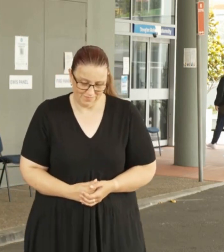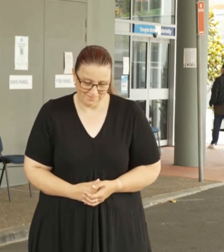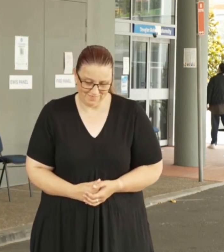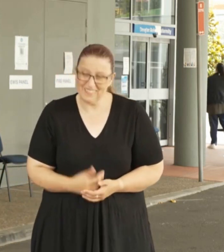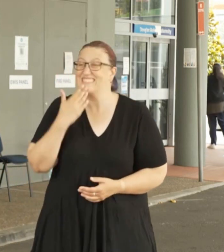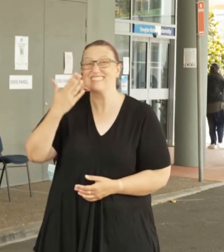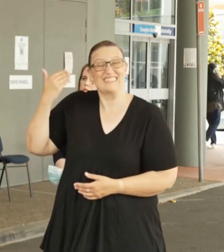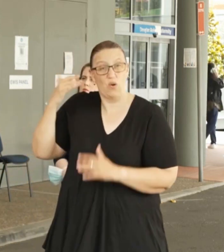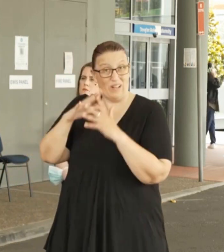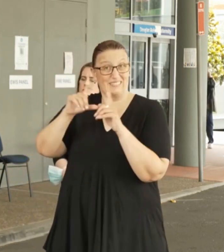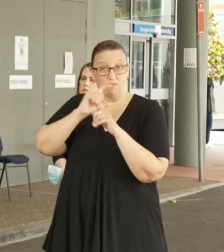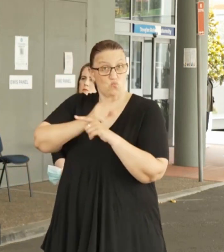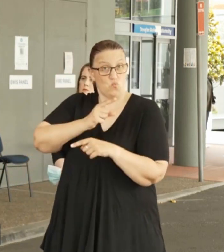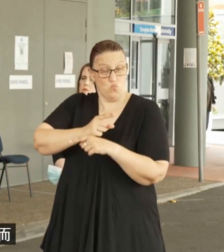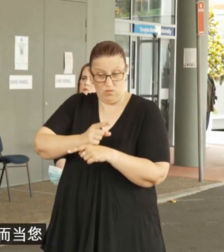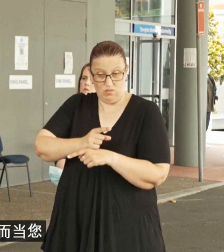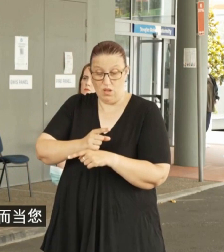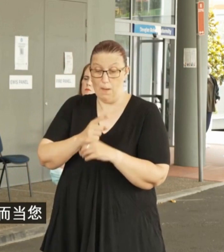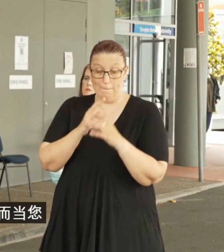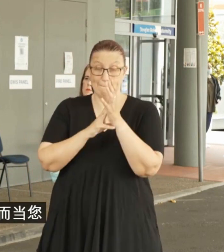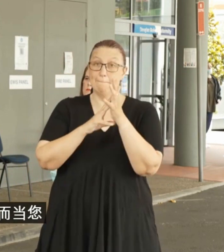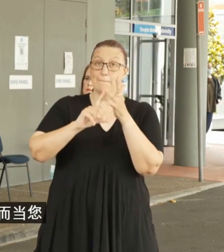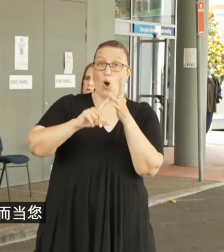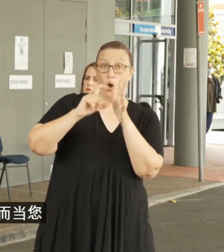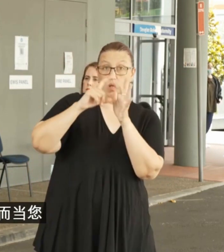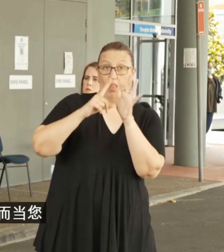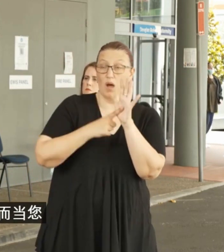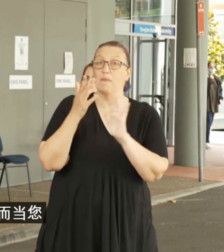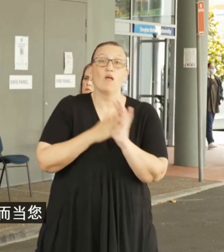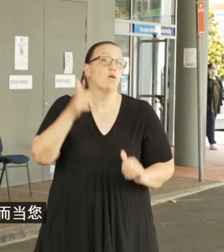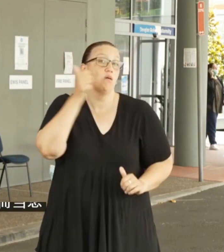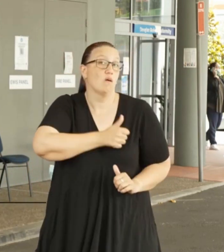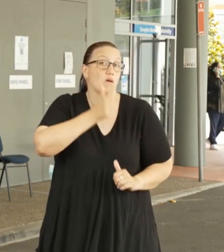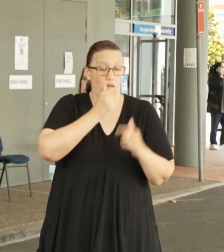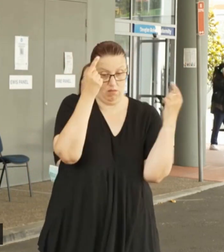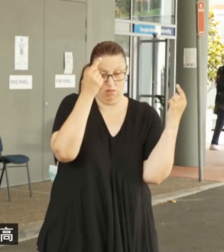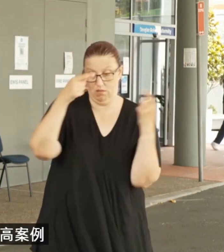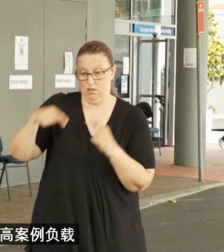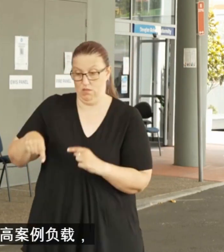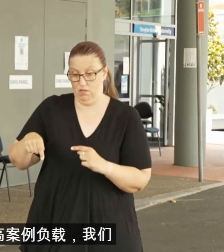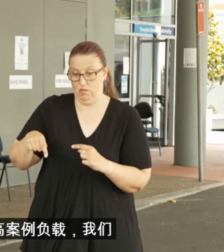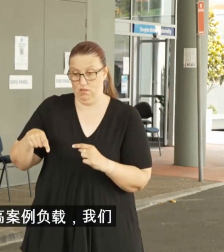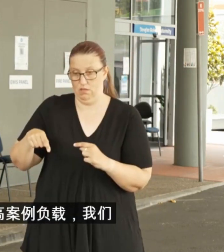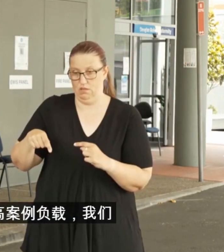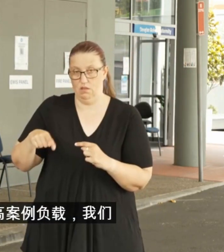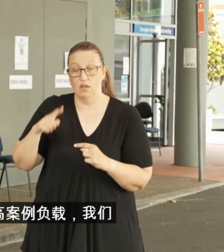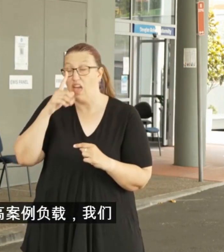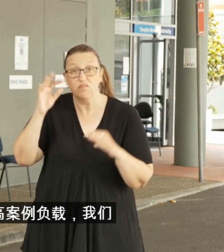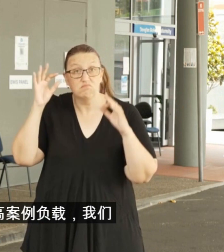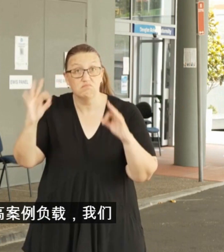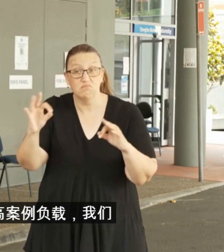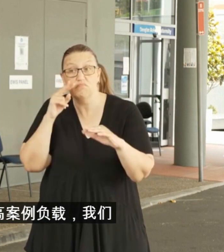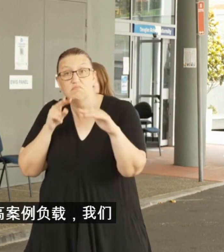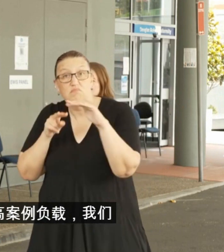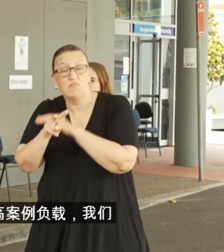as good as the inputs that you have. And when you don't have a very high caseload directly relevant to Omicron, and we don't at this point have